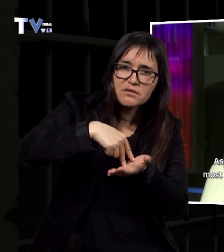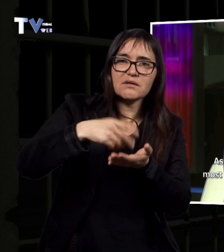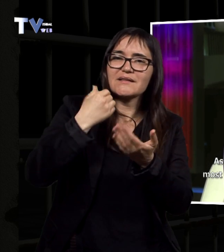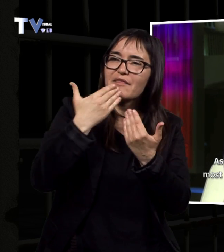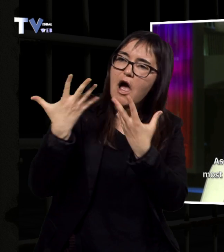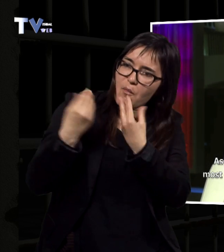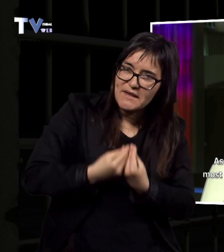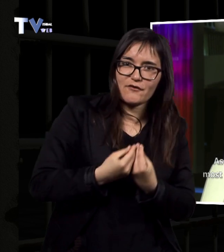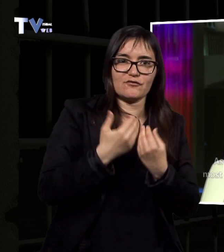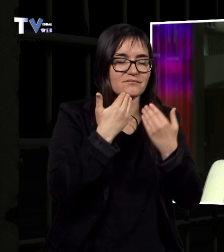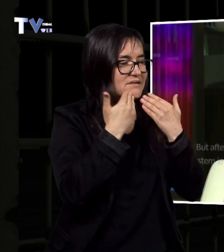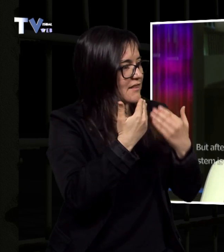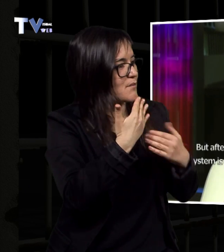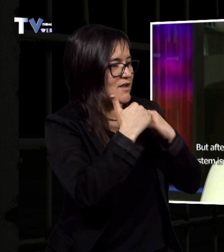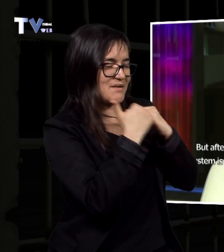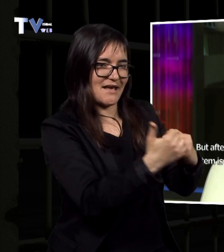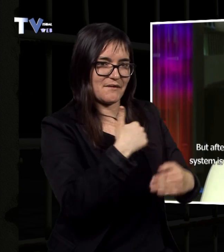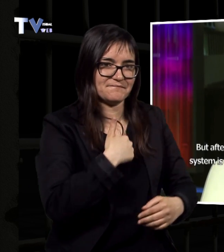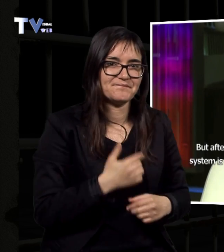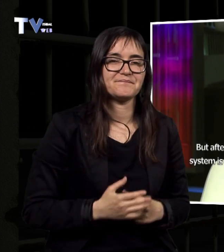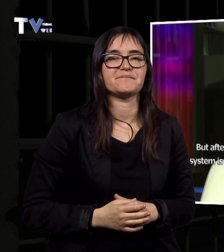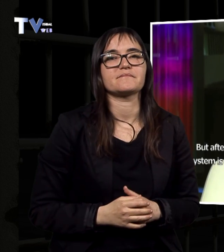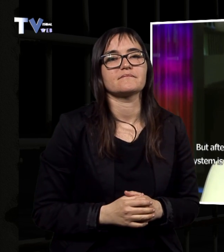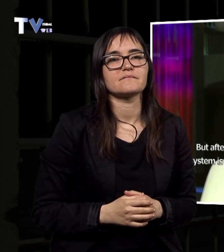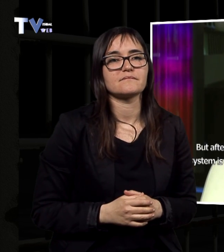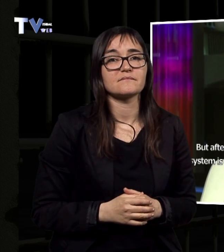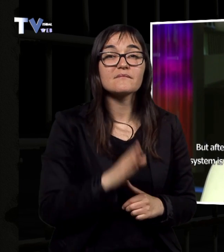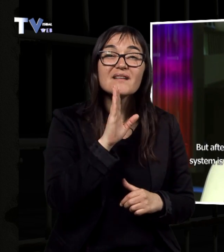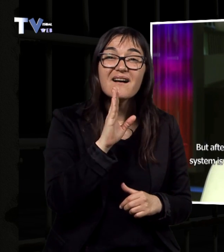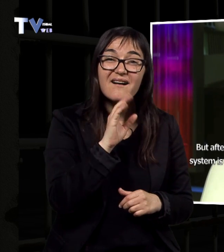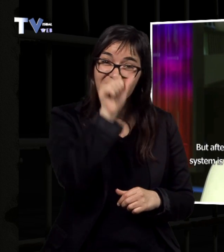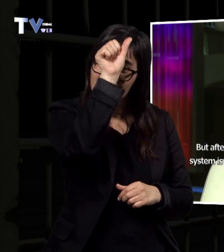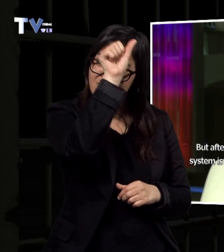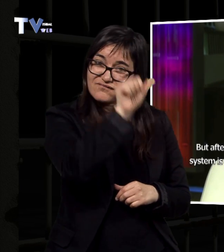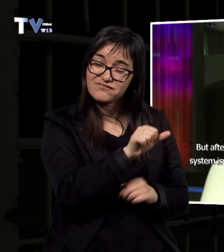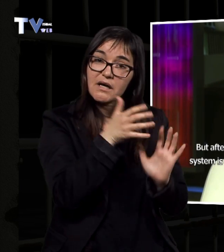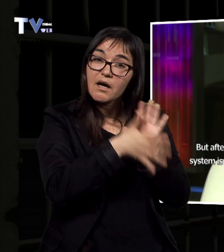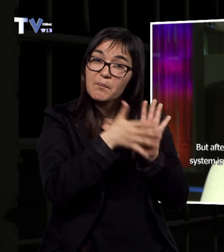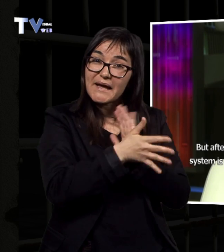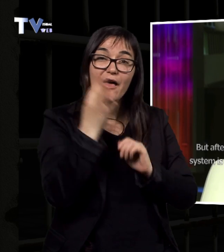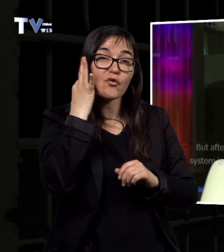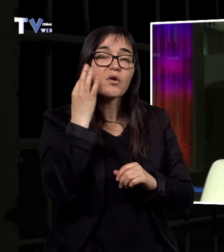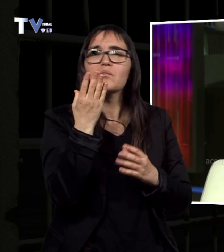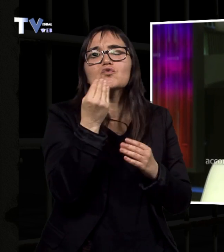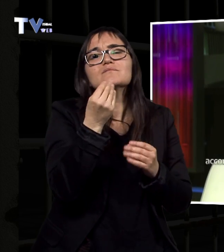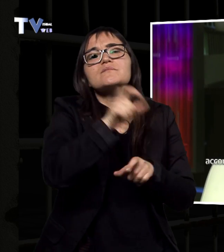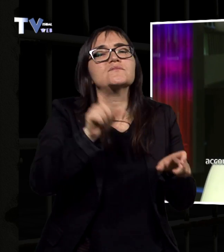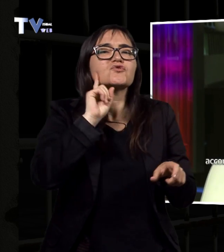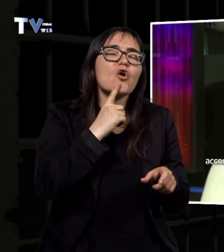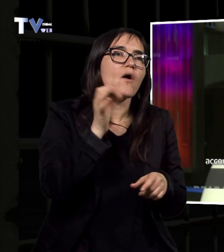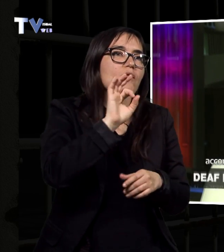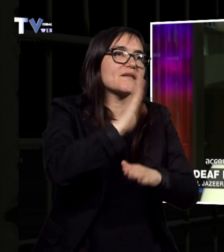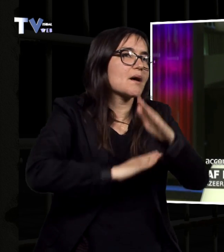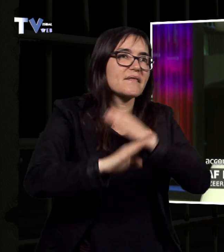don't get the support they need. But after a class action lawsuit, New York's prison system is now one of the very few making an effort to accommodate the